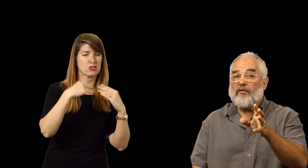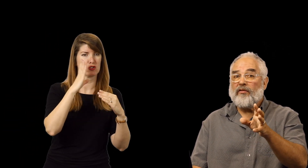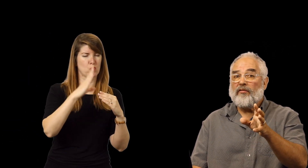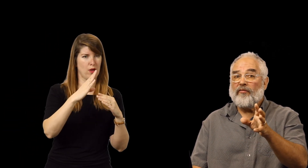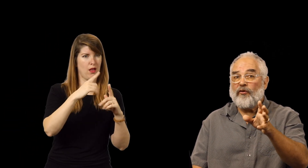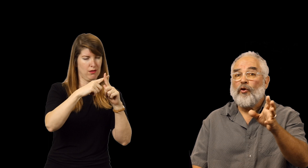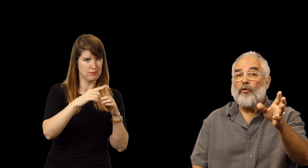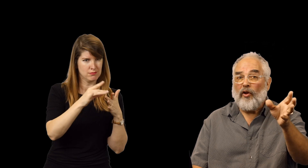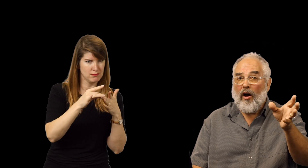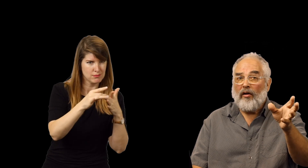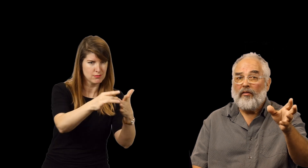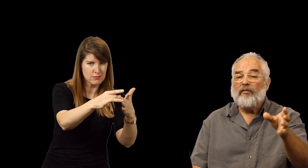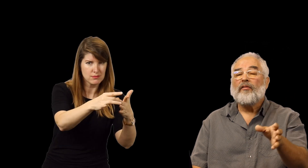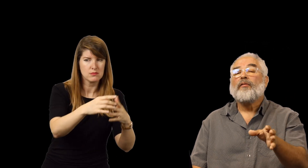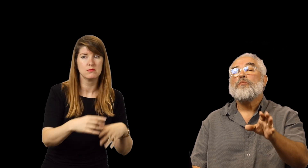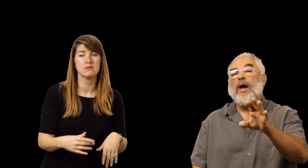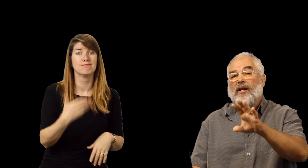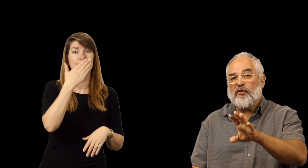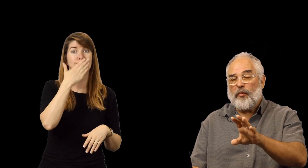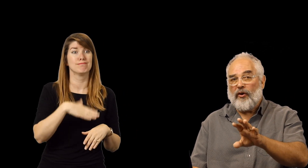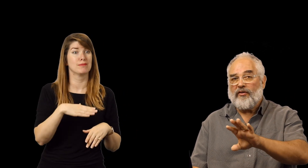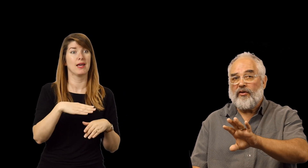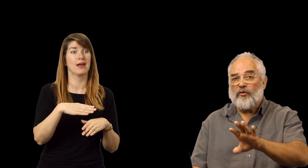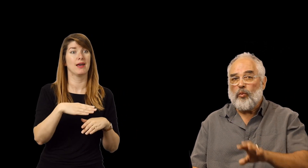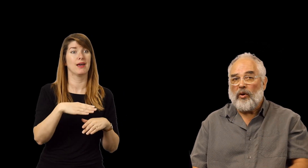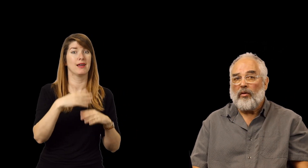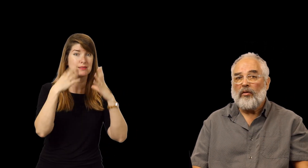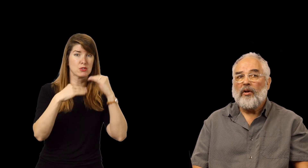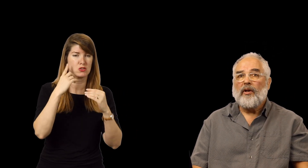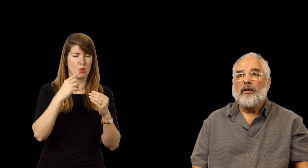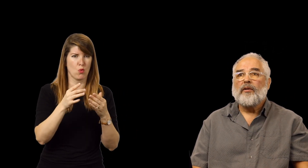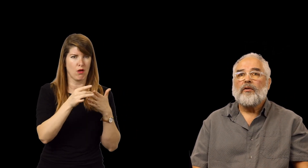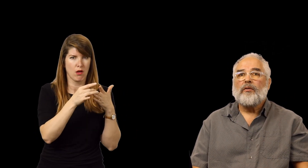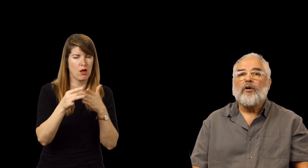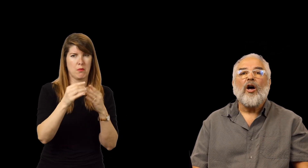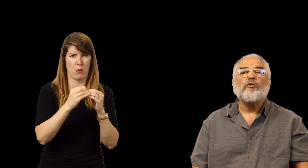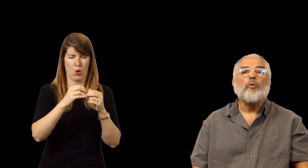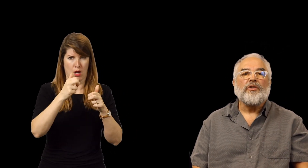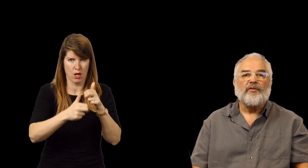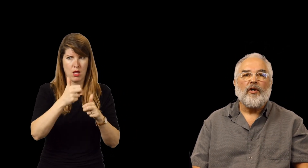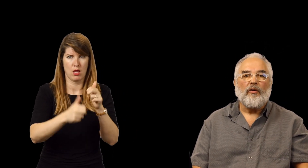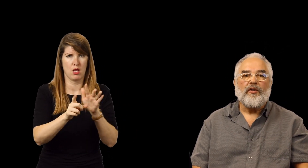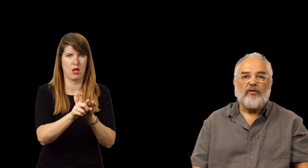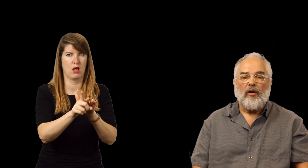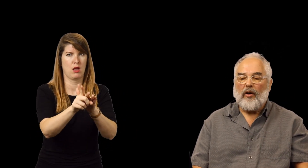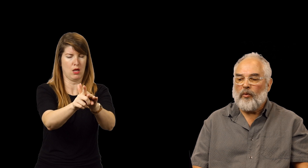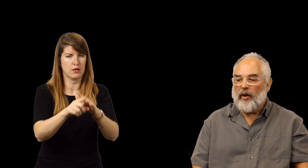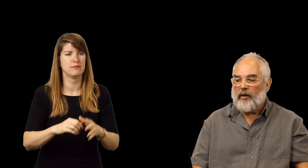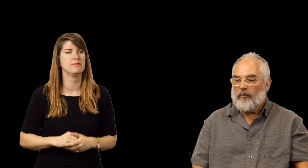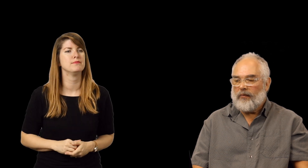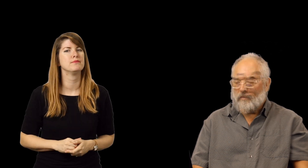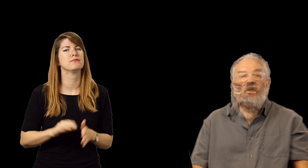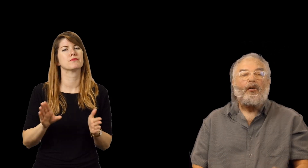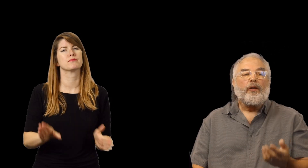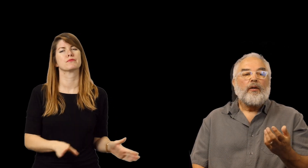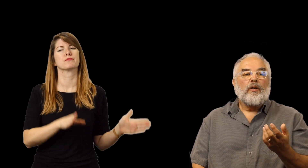get us further along. Bad experiences will cause more difficulties along the